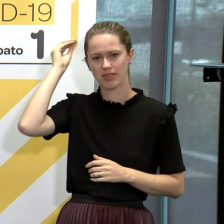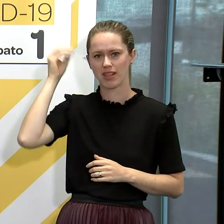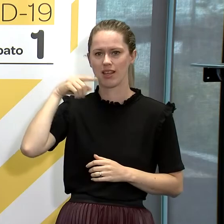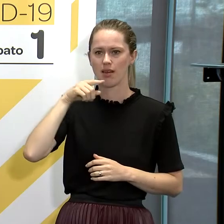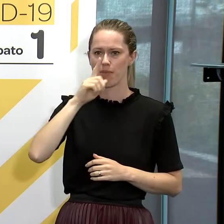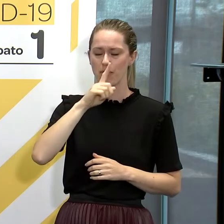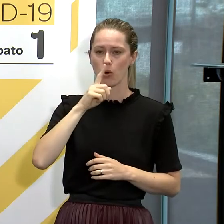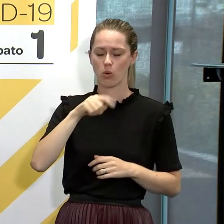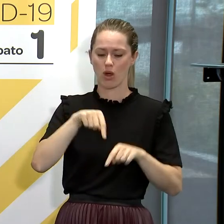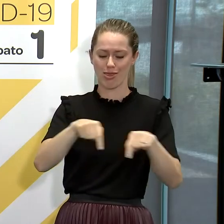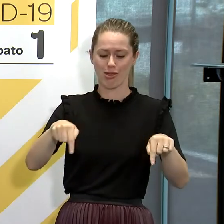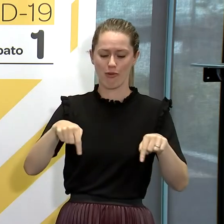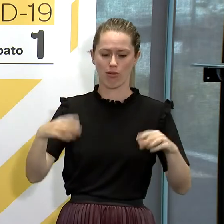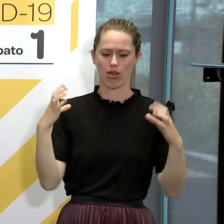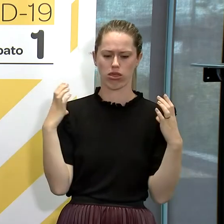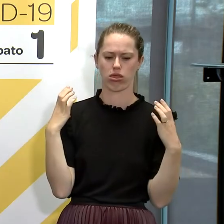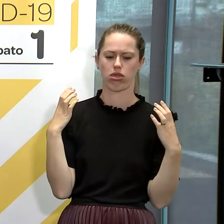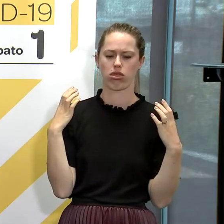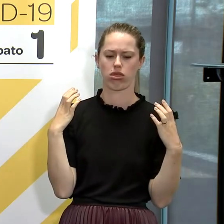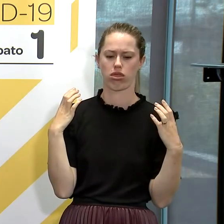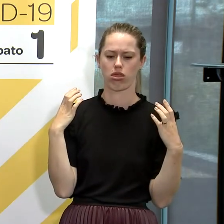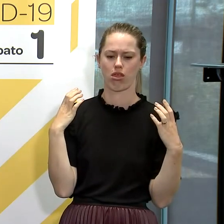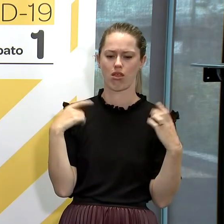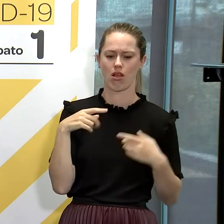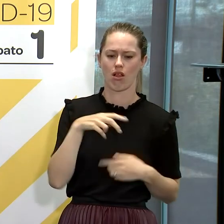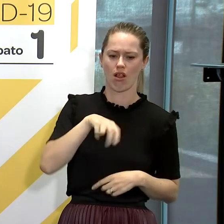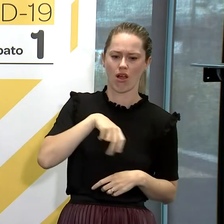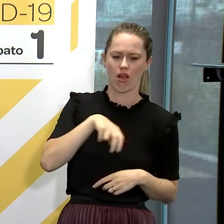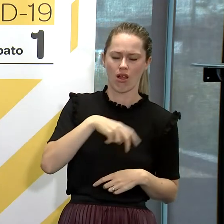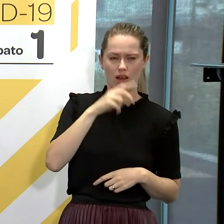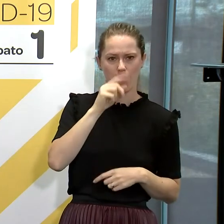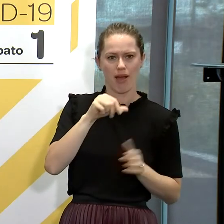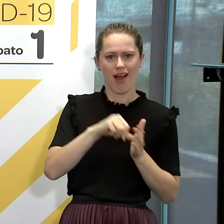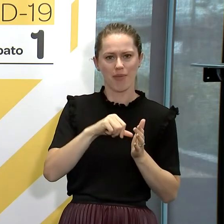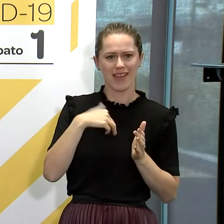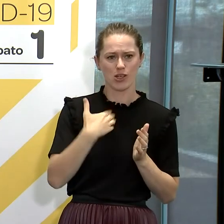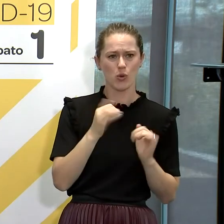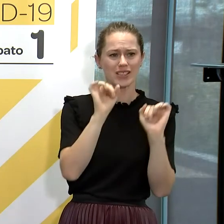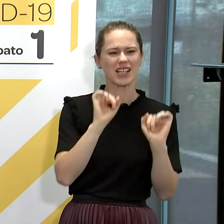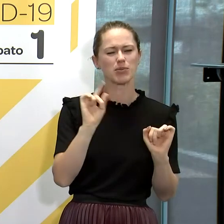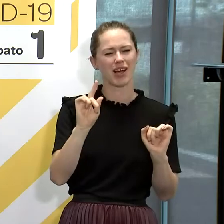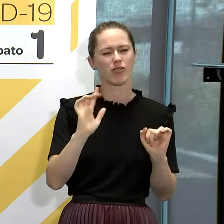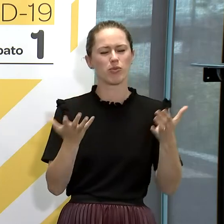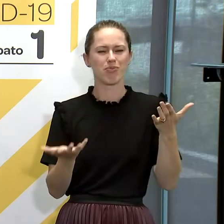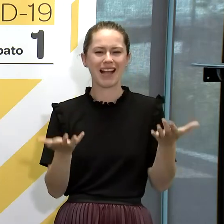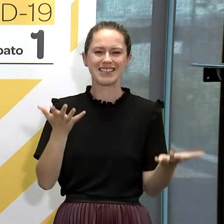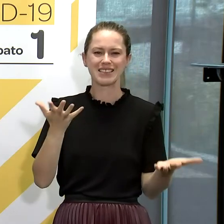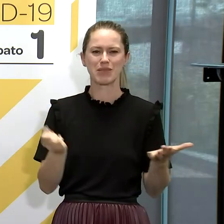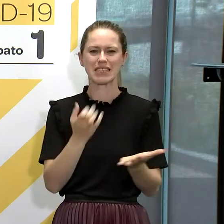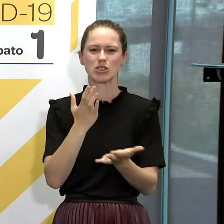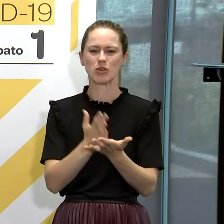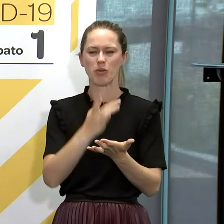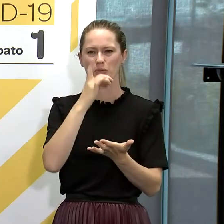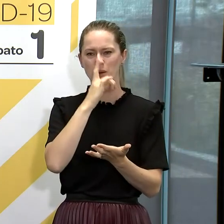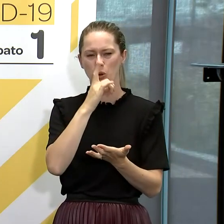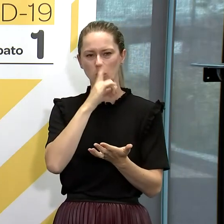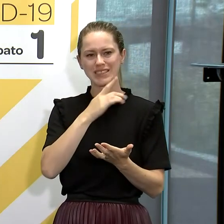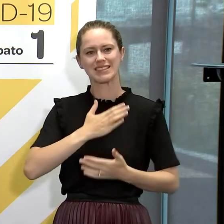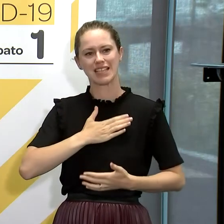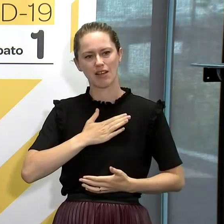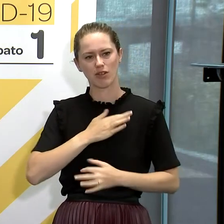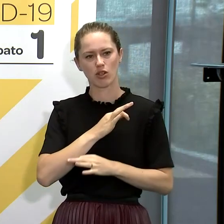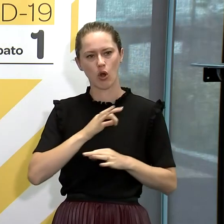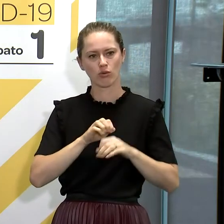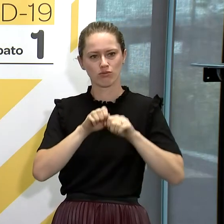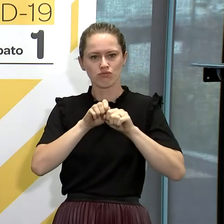mental health impacts of being in these facilities are. But of course, we have to balance that against keeping both themselves